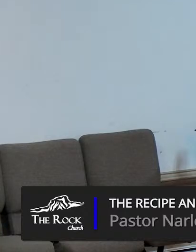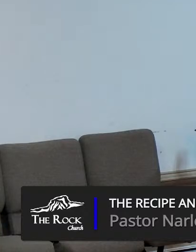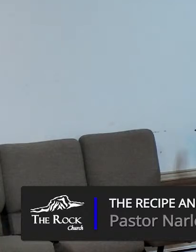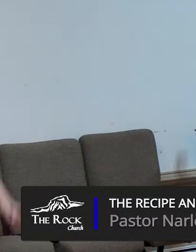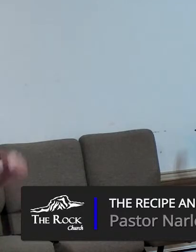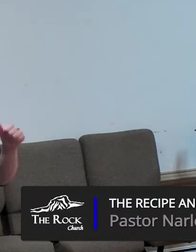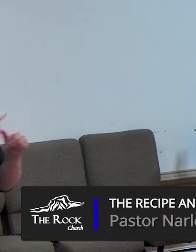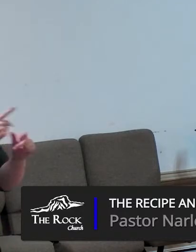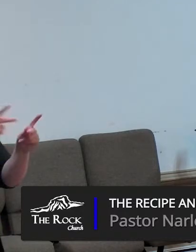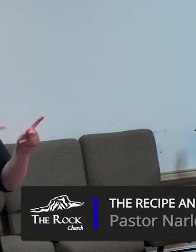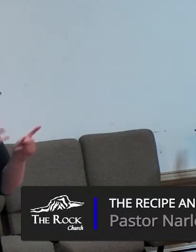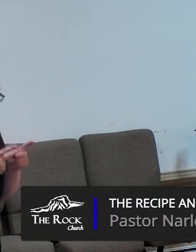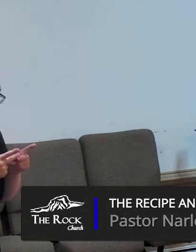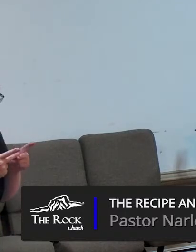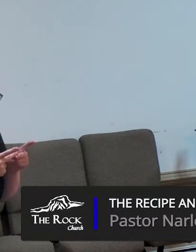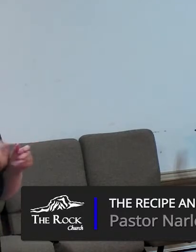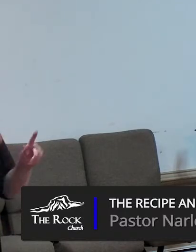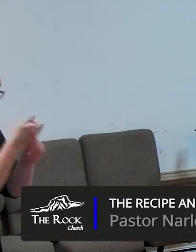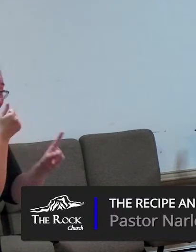They had to do it twice over